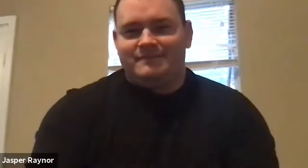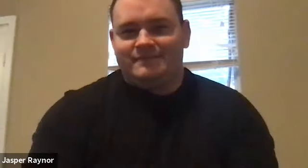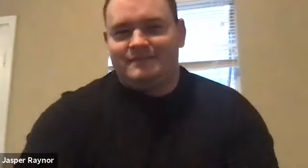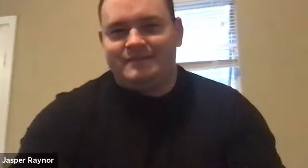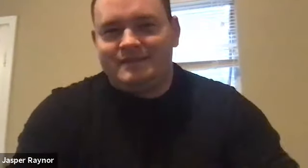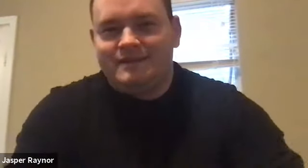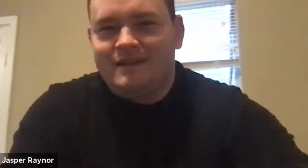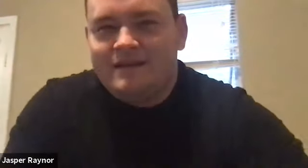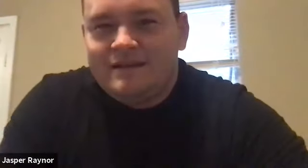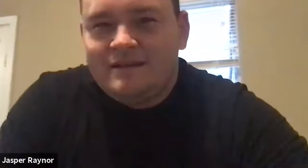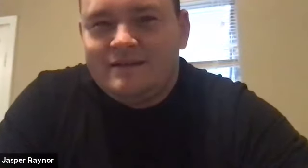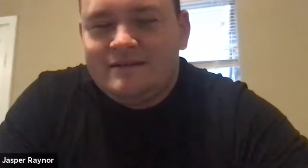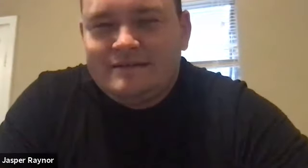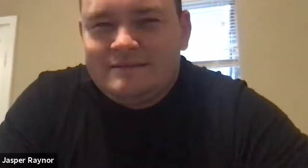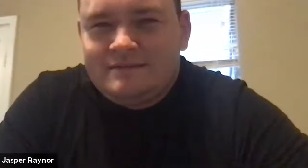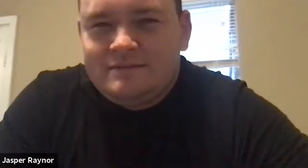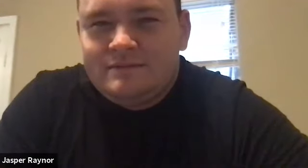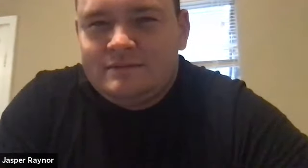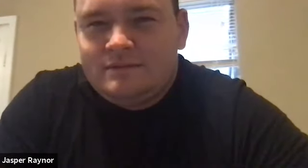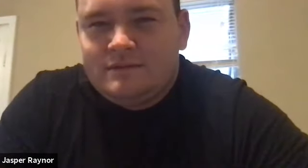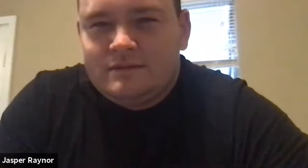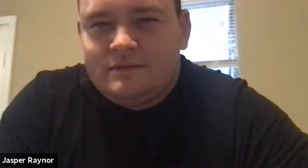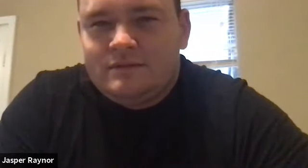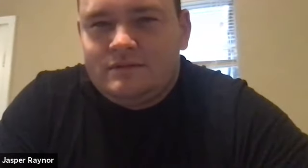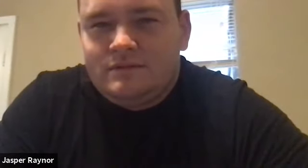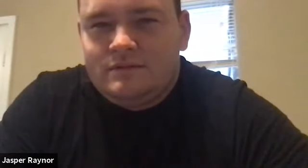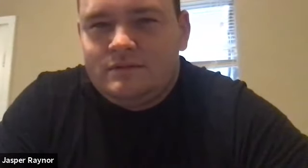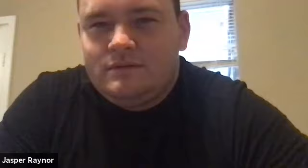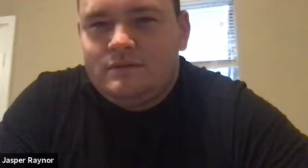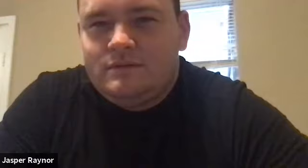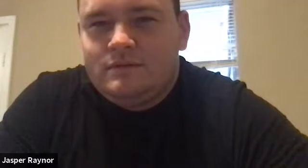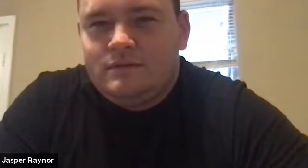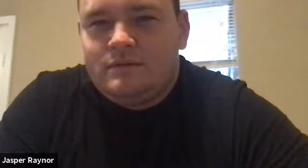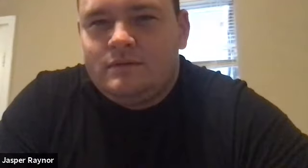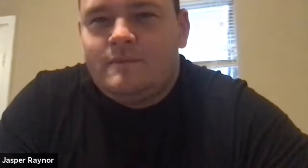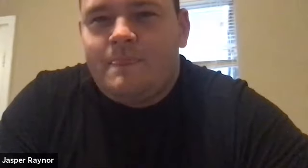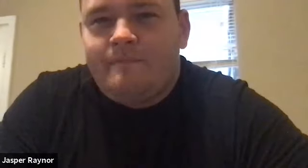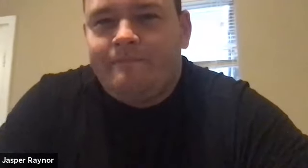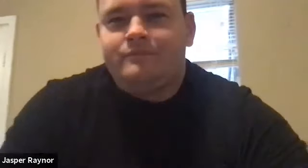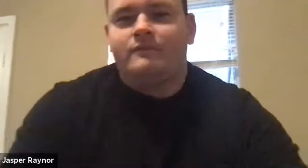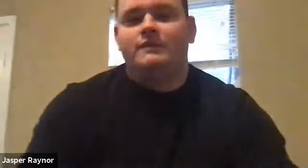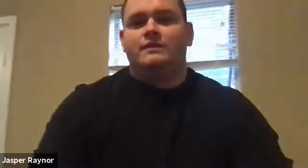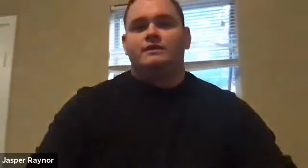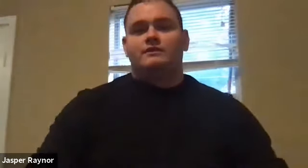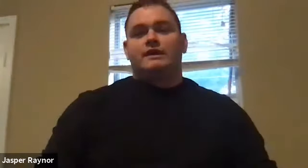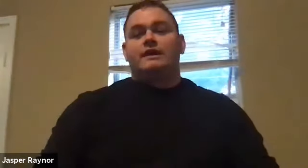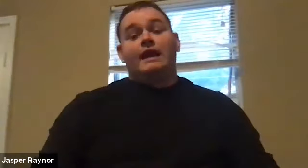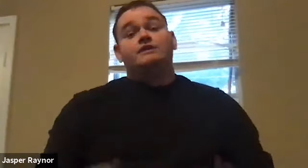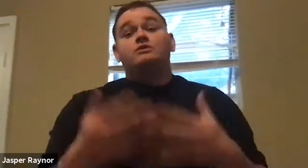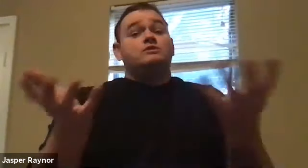having like for boy, it's just bringing one out instead of all the other, so it's easier. And you